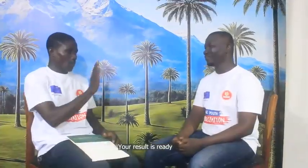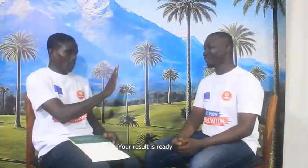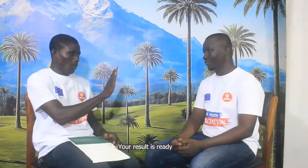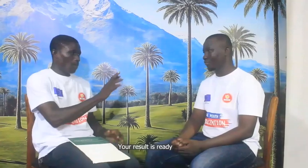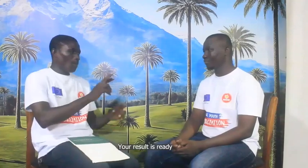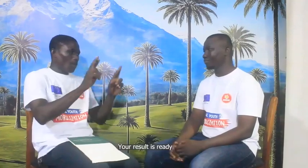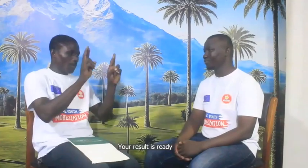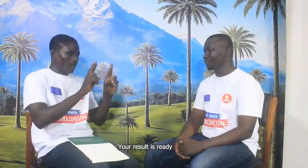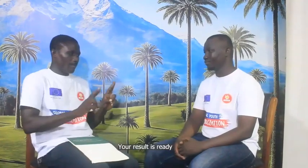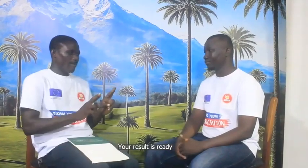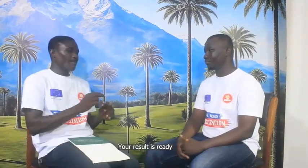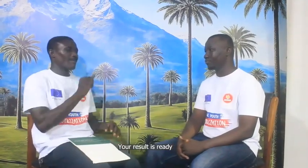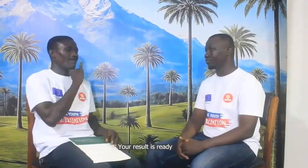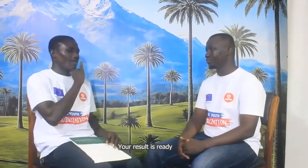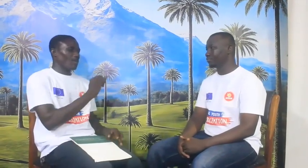Your result is ready.